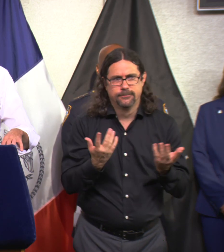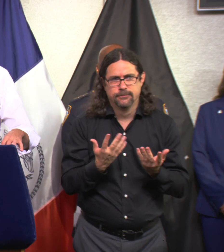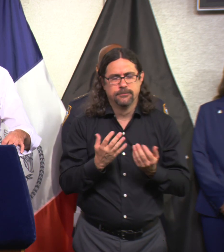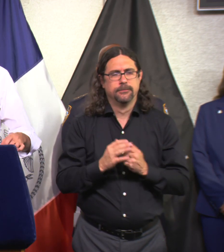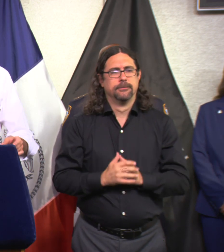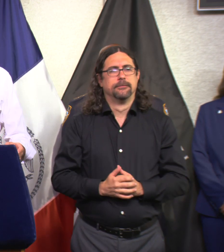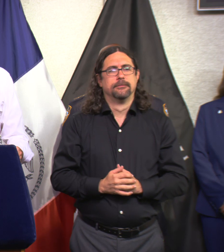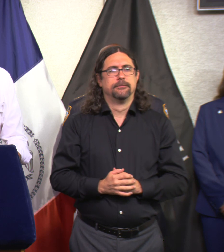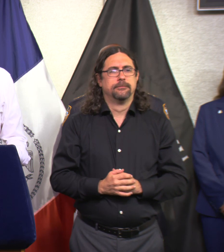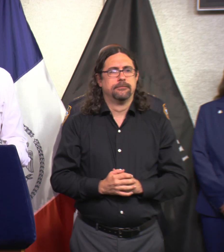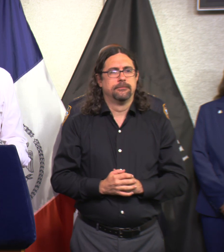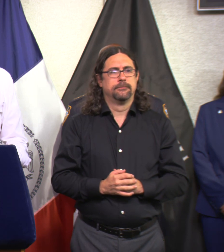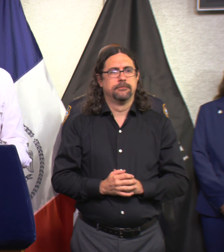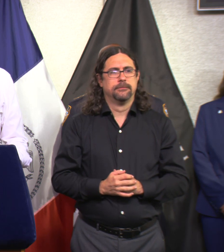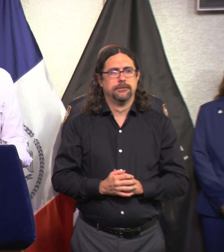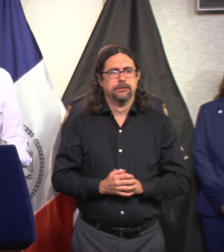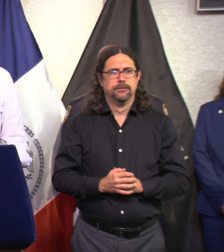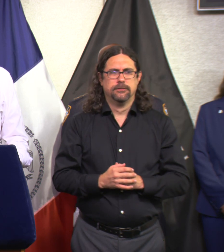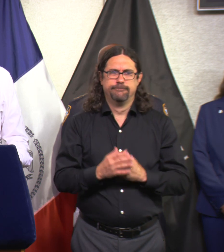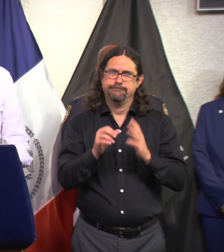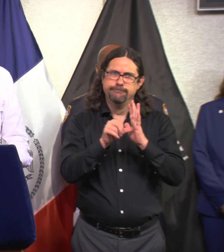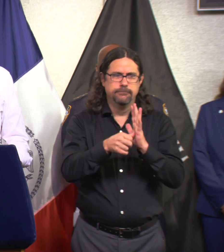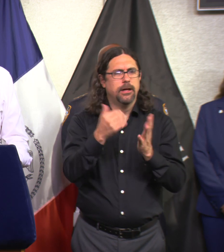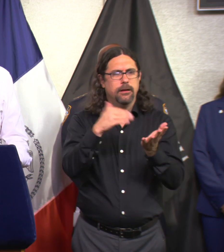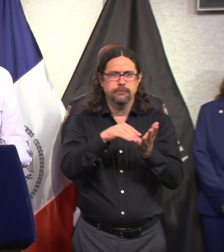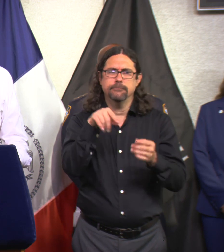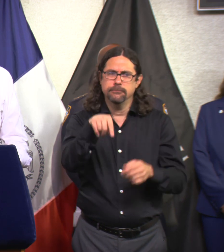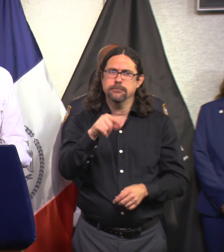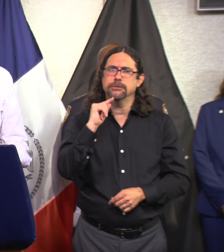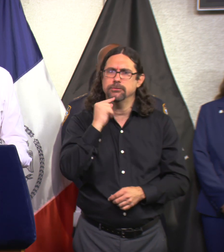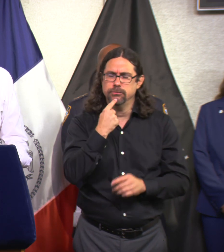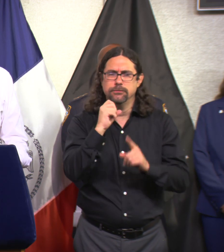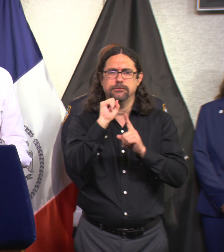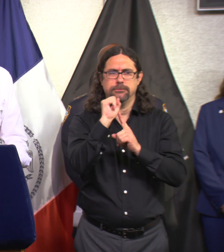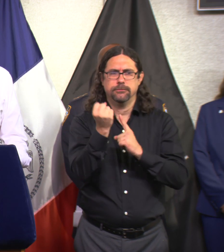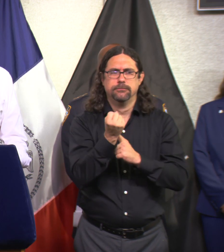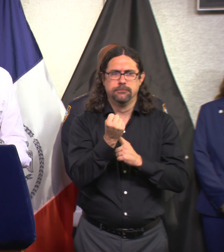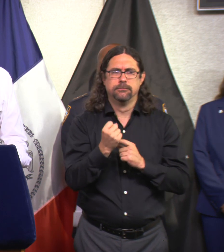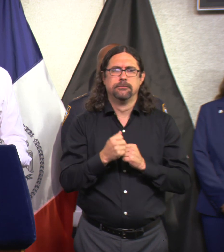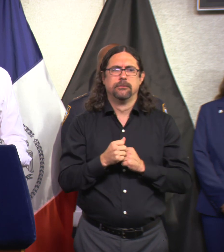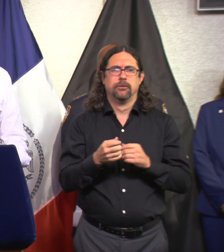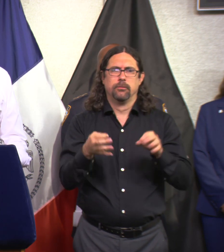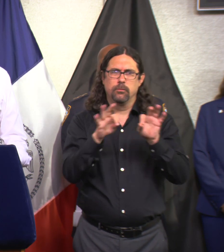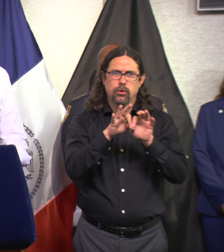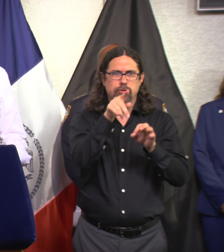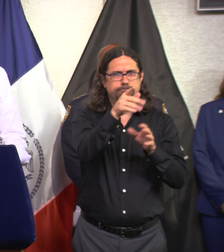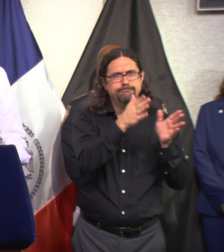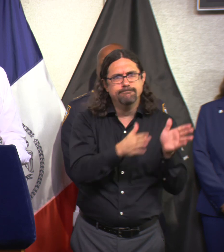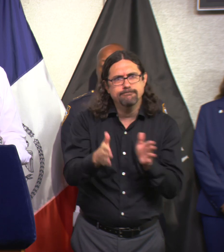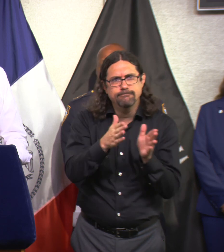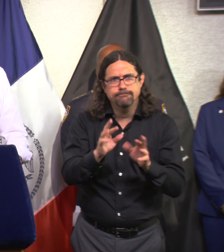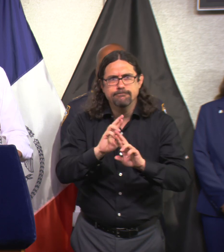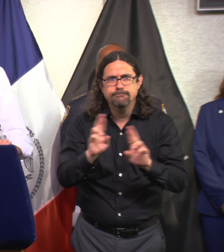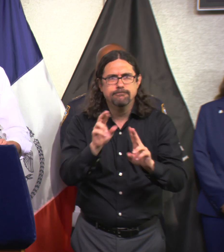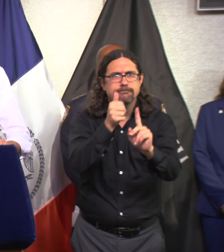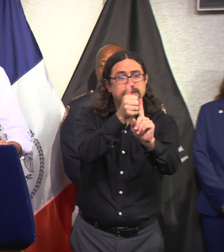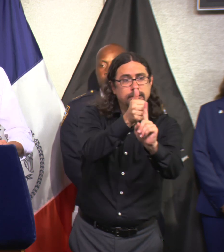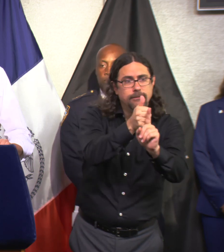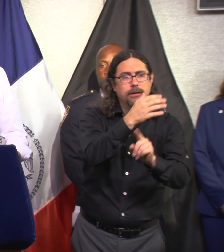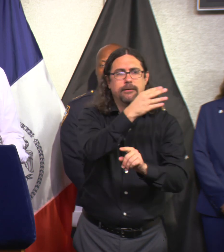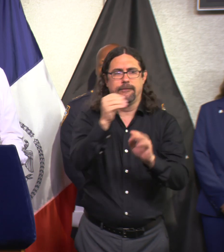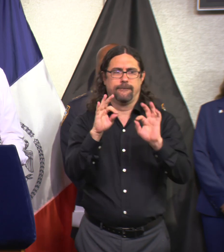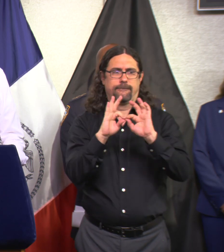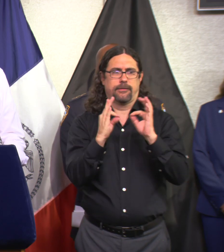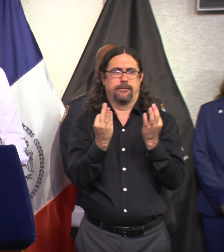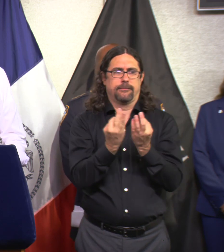and make the kind of adjustments to protect yourself and your family so that we can get through the next few days okay. So we're entering a